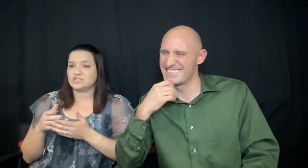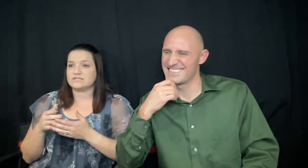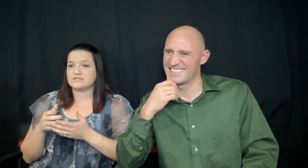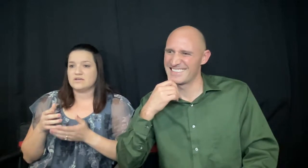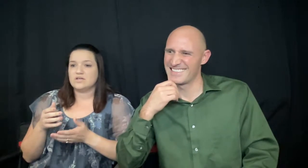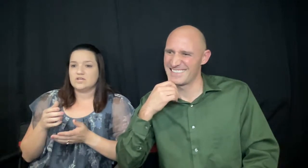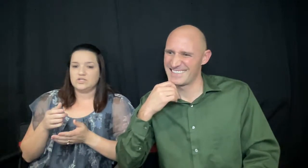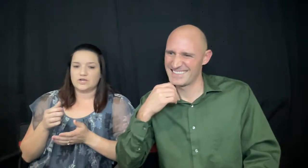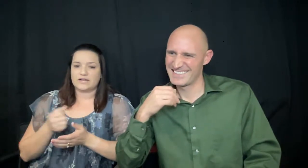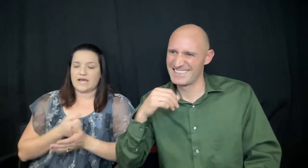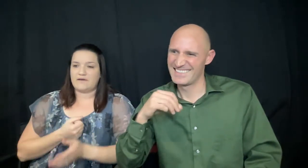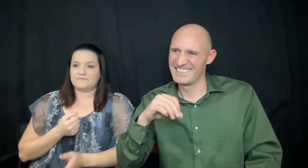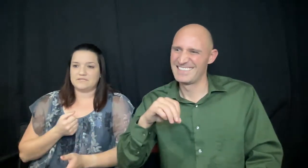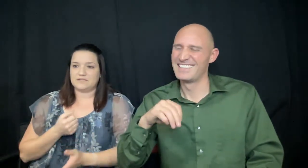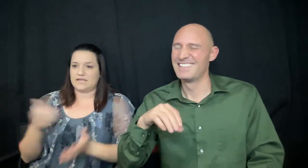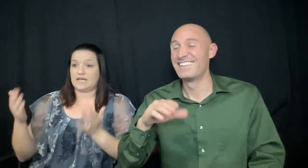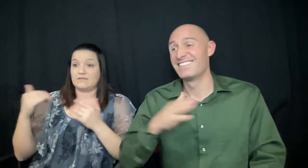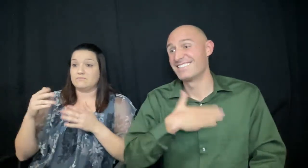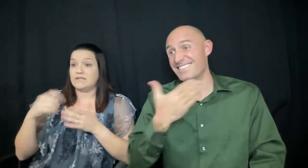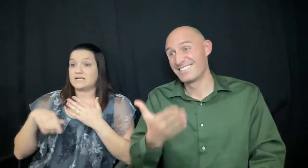just, you're going to have to, like, next